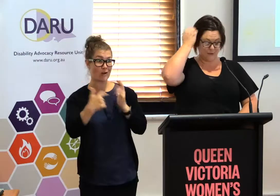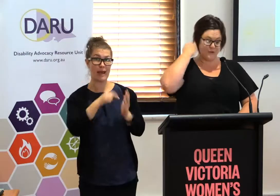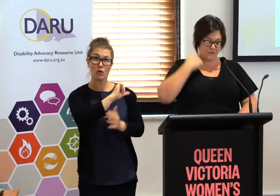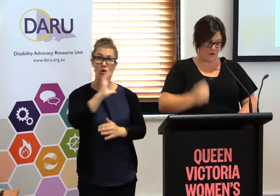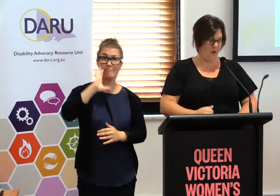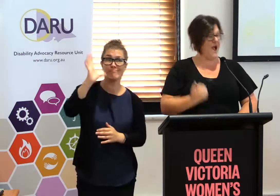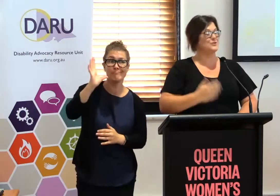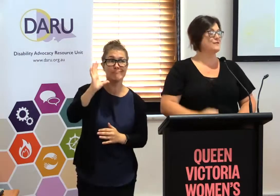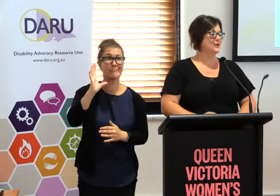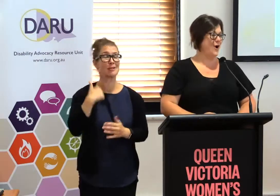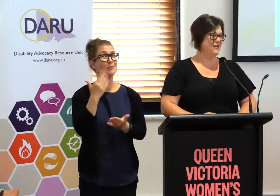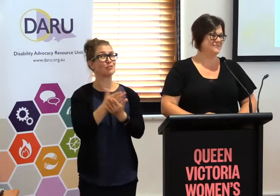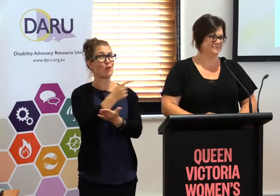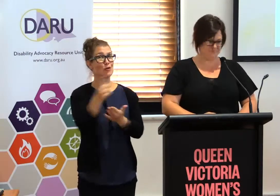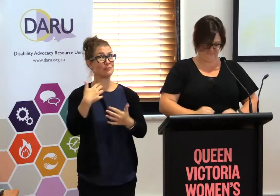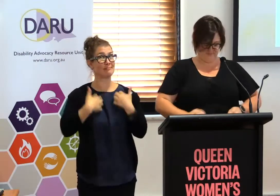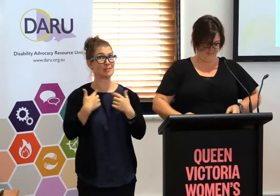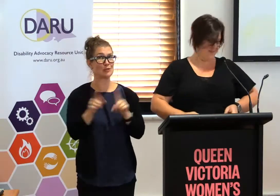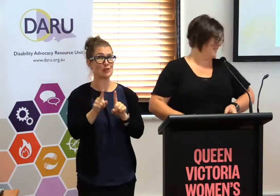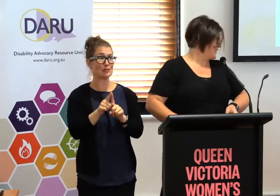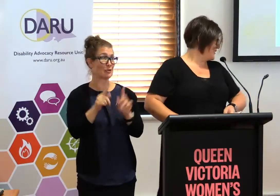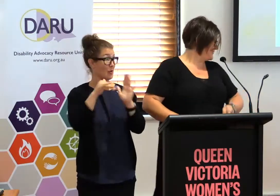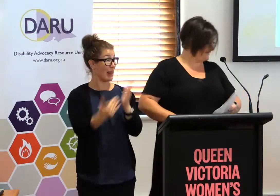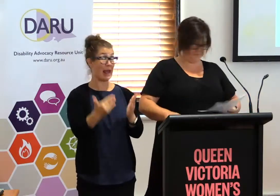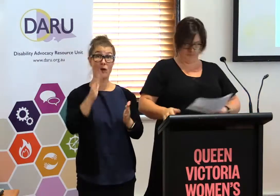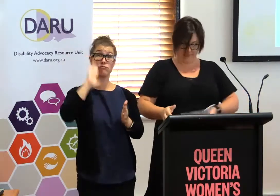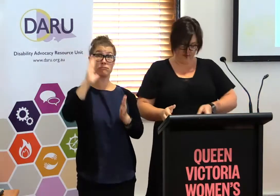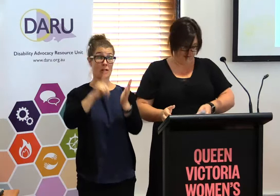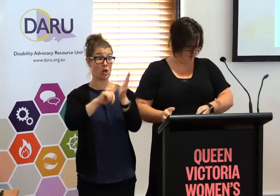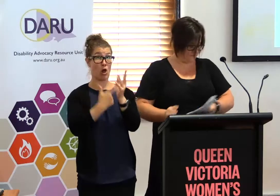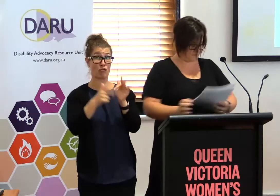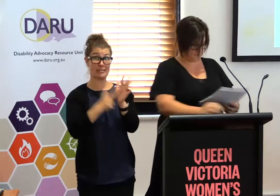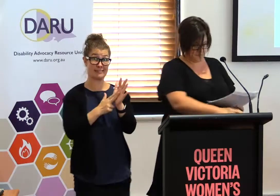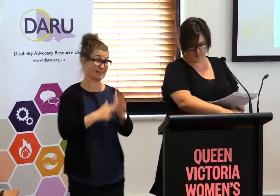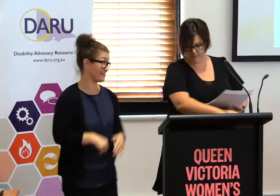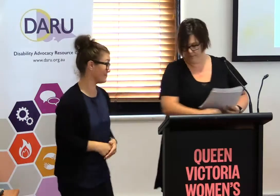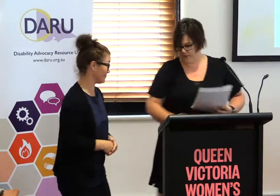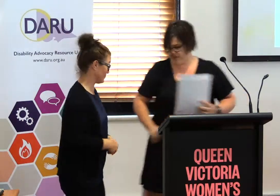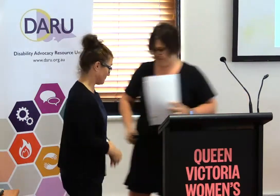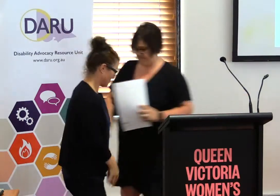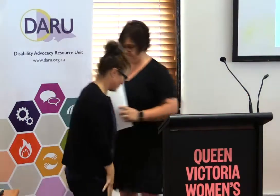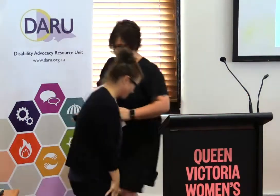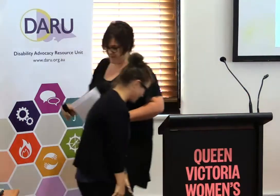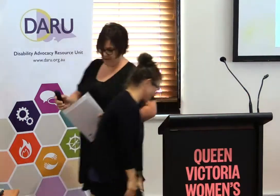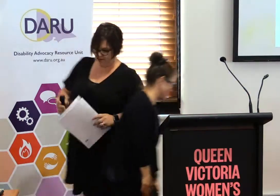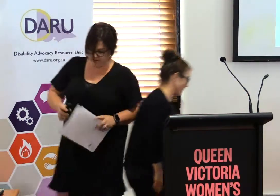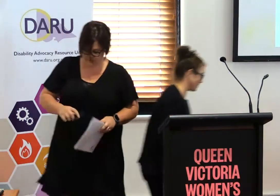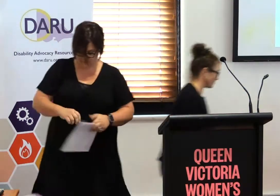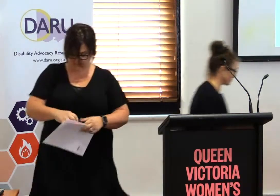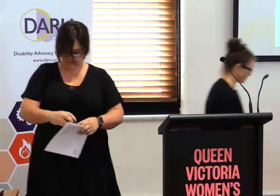are too. So I'll hand over to Lauren. Thank you. Thanks so much, Melissa. Can everyone hear me okay before I get